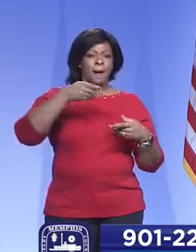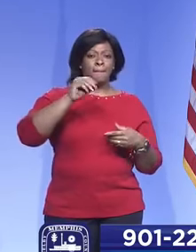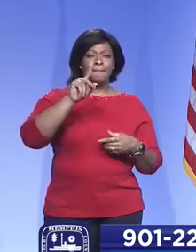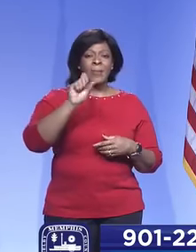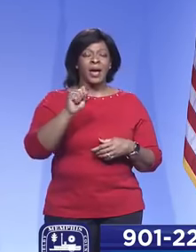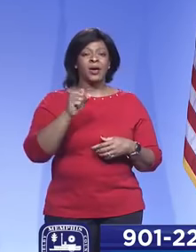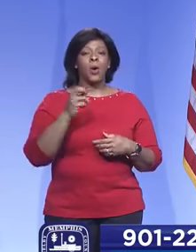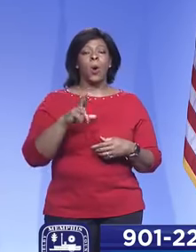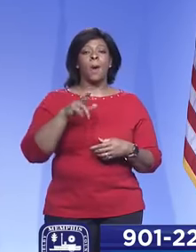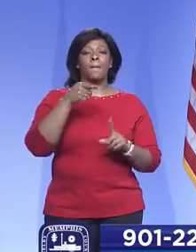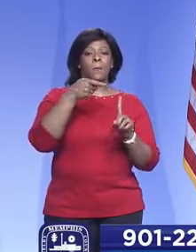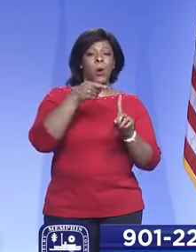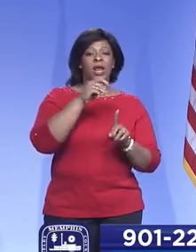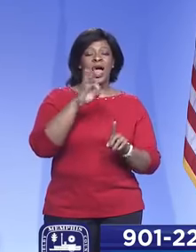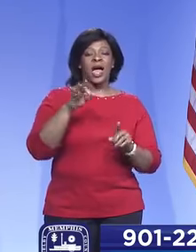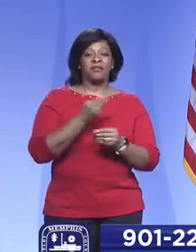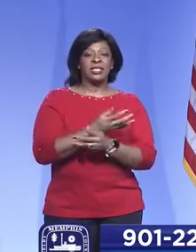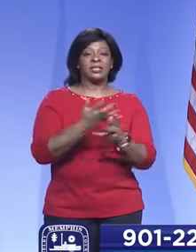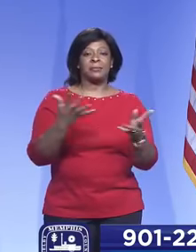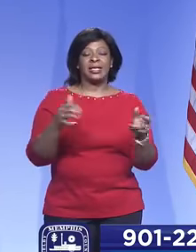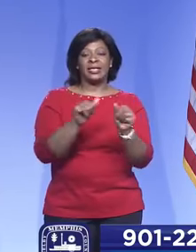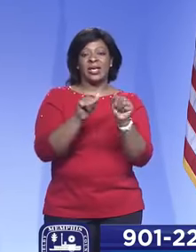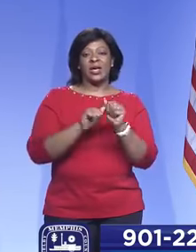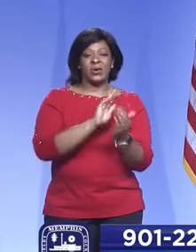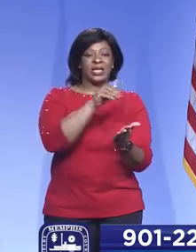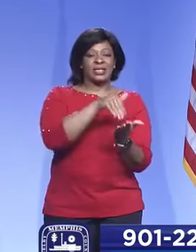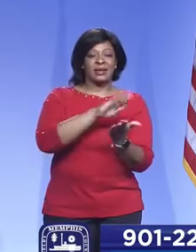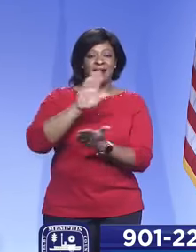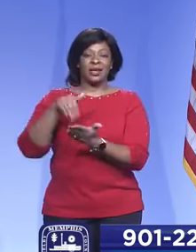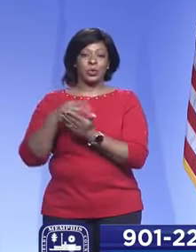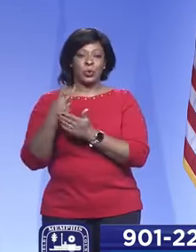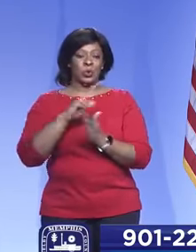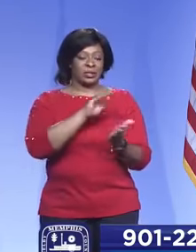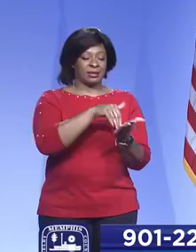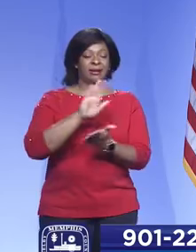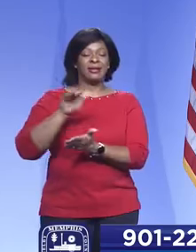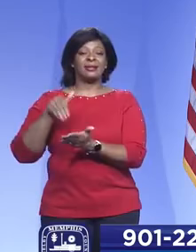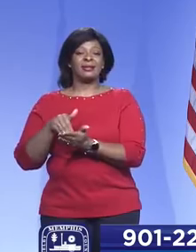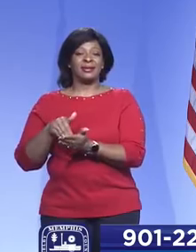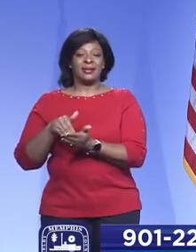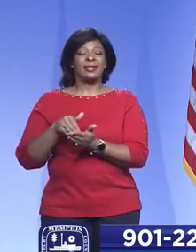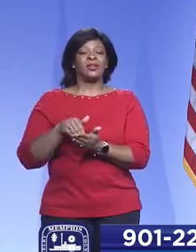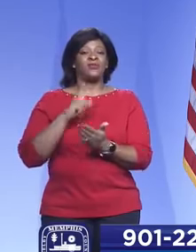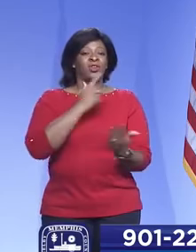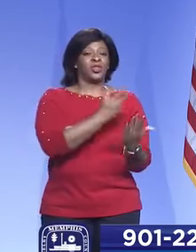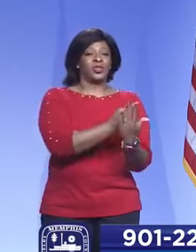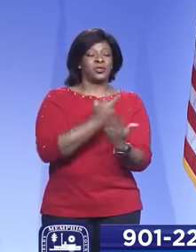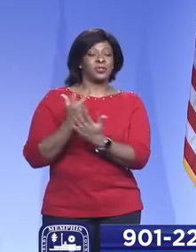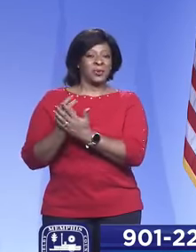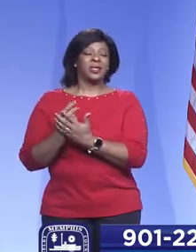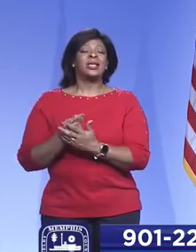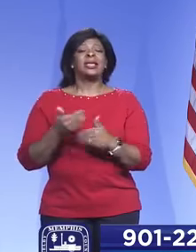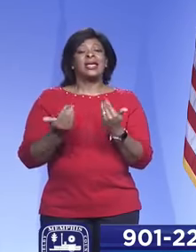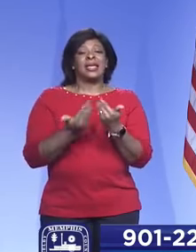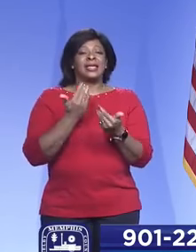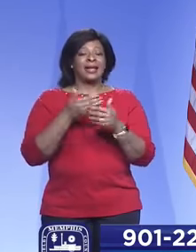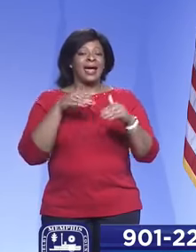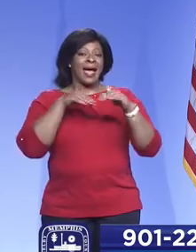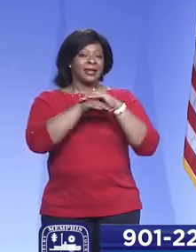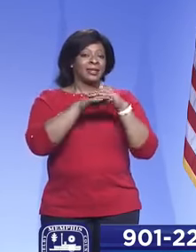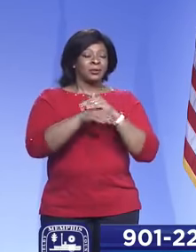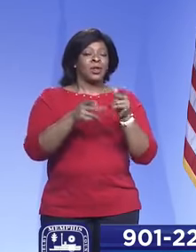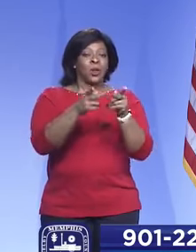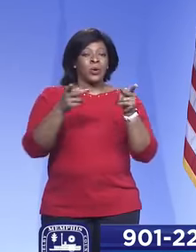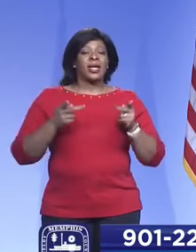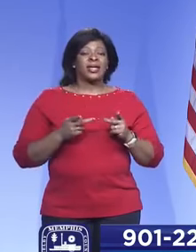point of dispensing areas or sites, and being able to have those at easily accessible